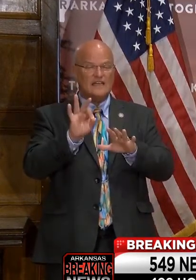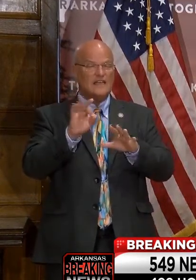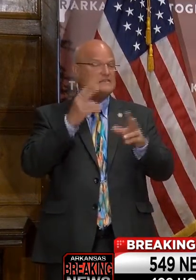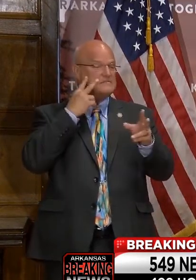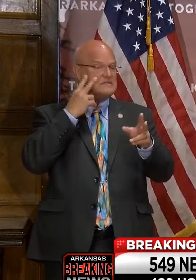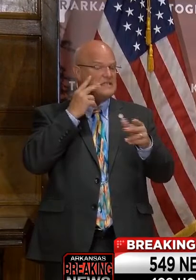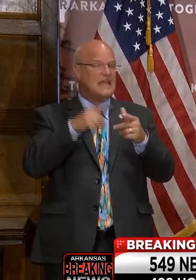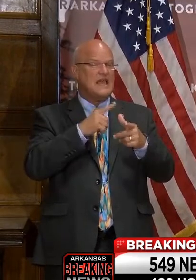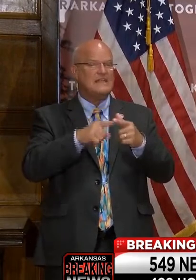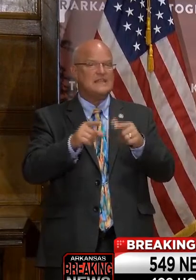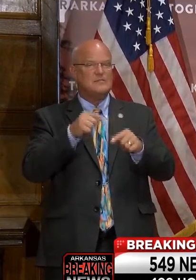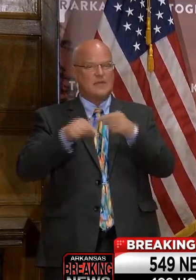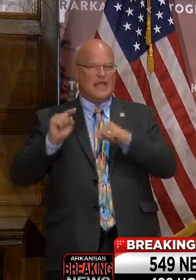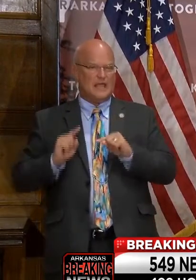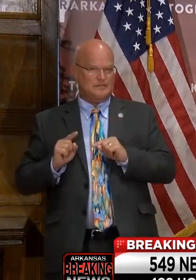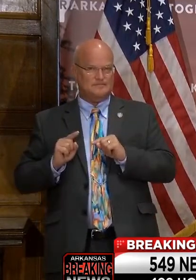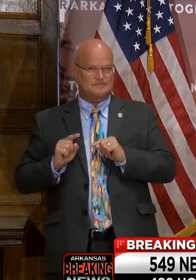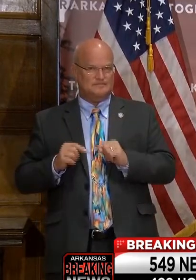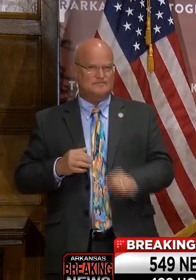and then back up?